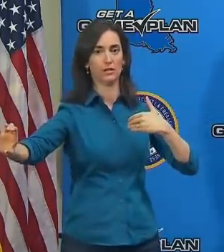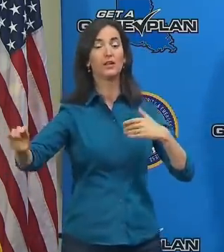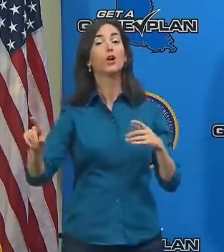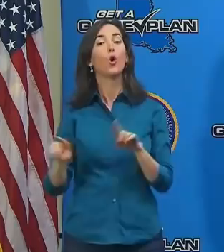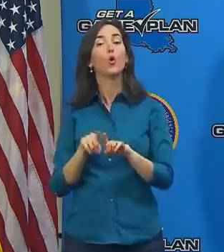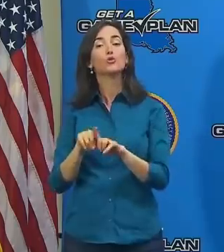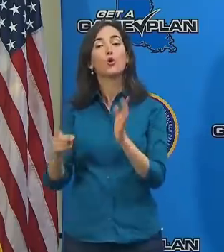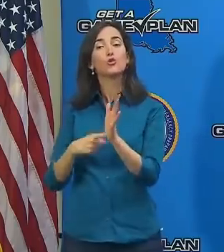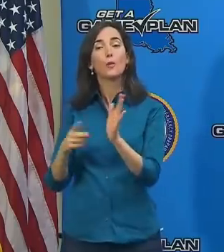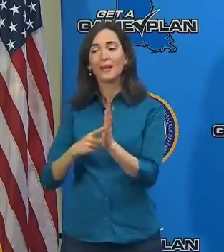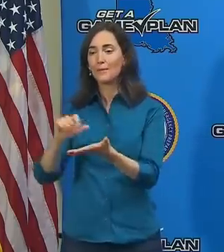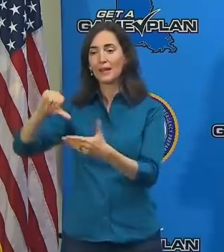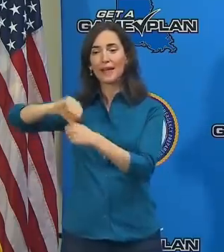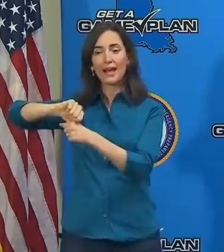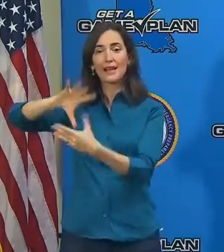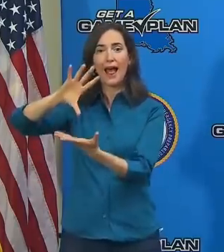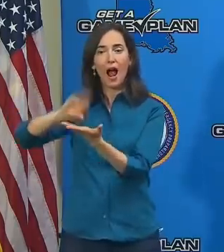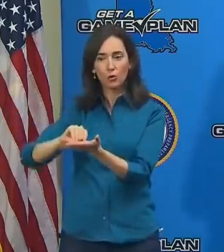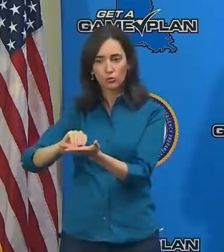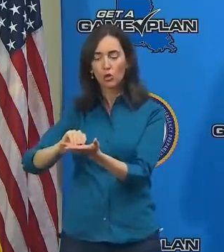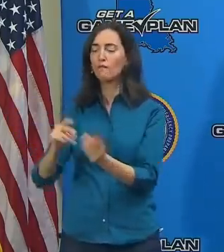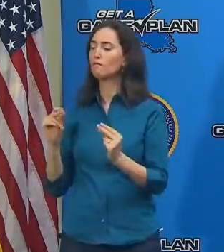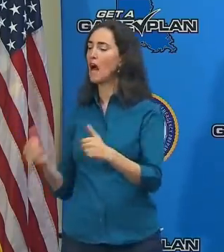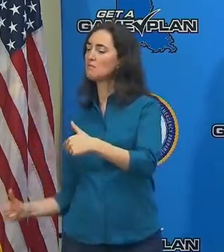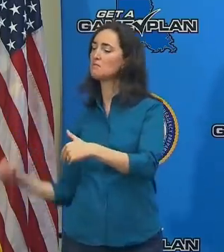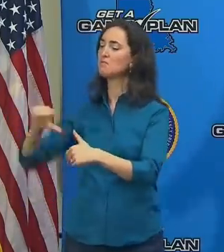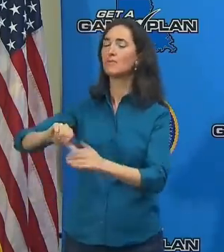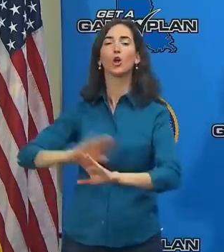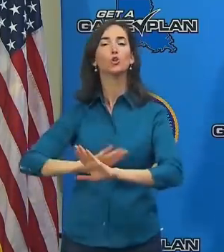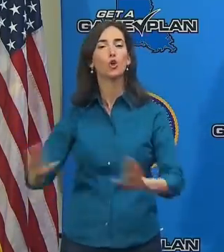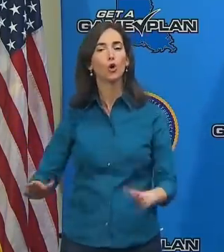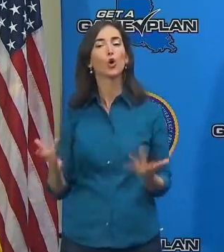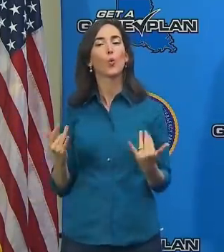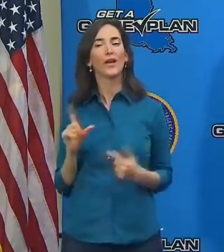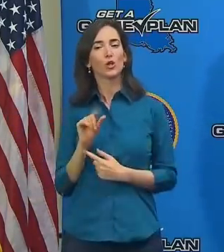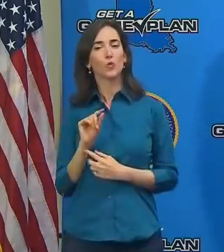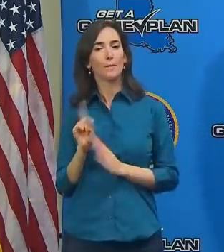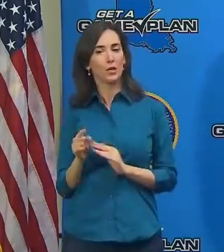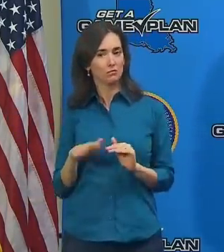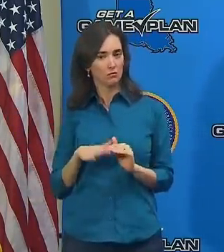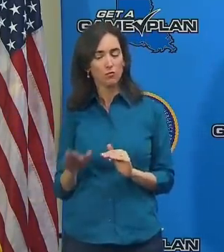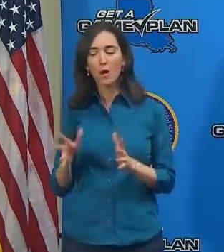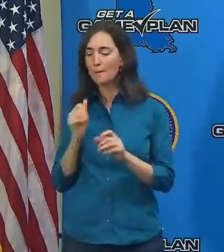allow it to cool off for at least 20 minutes before doing so.